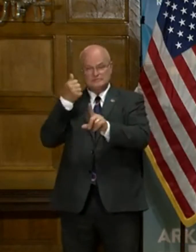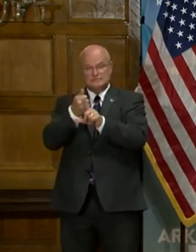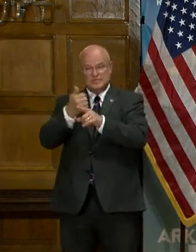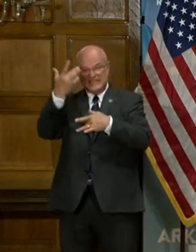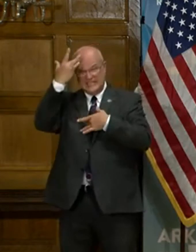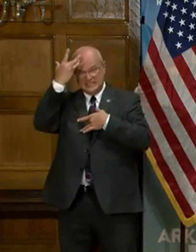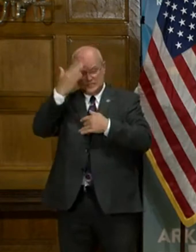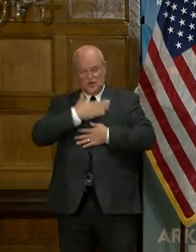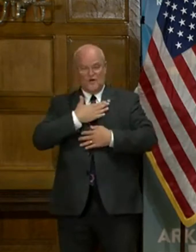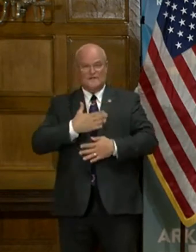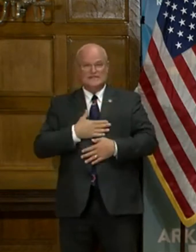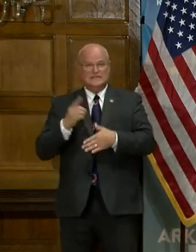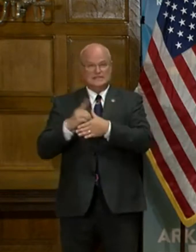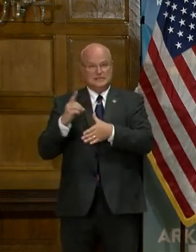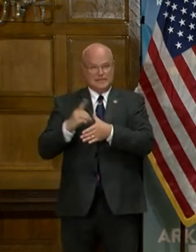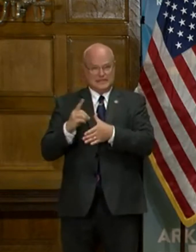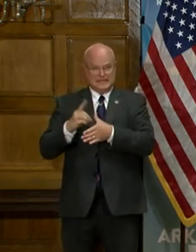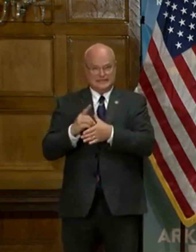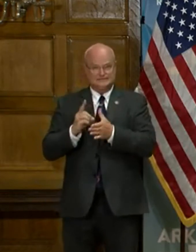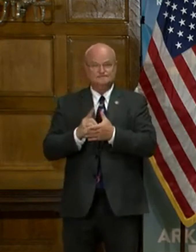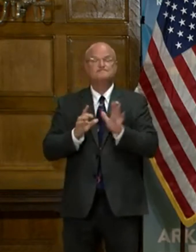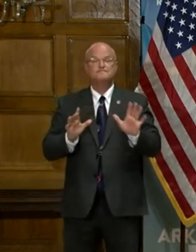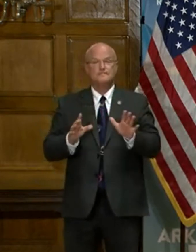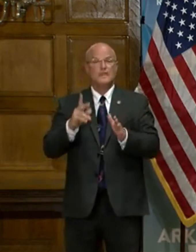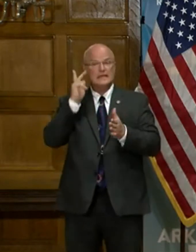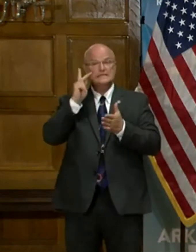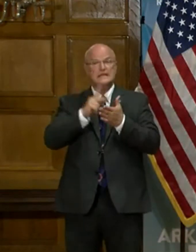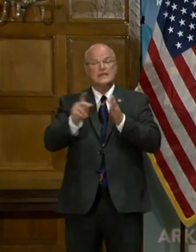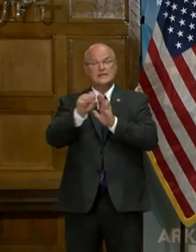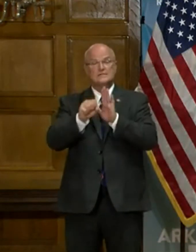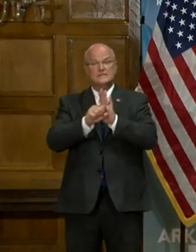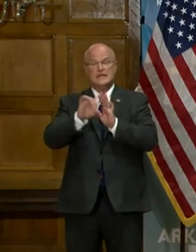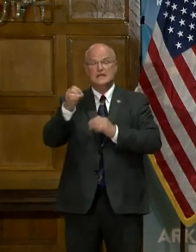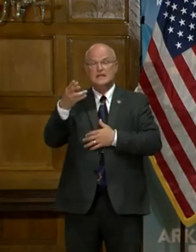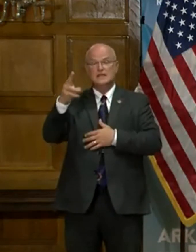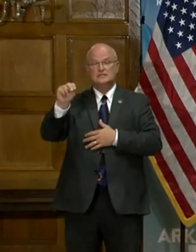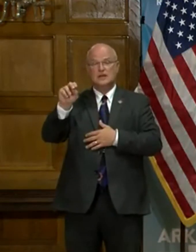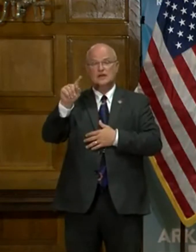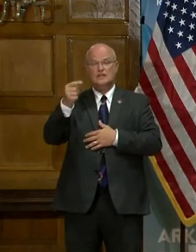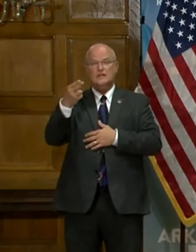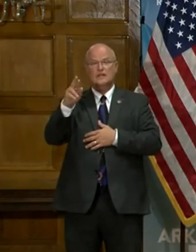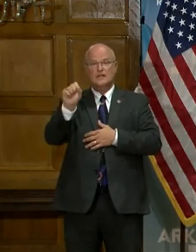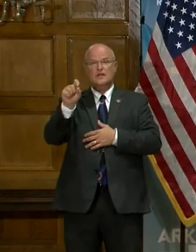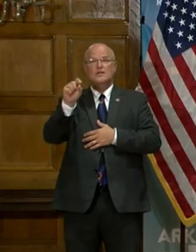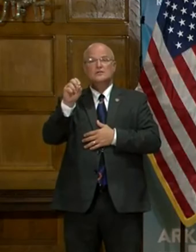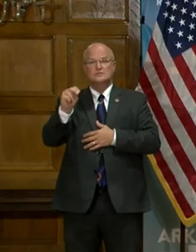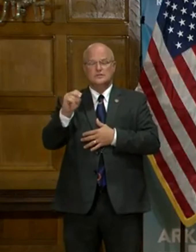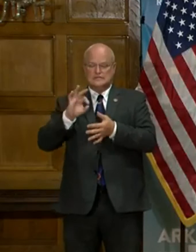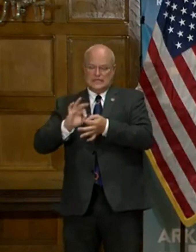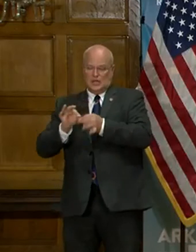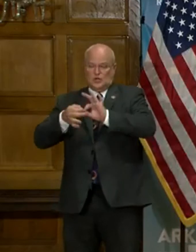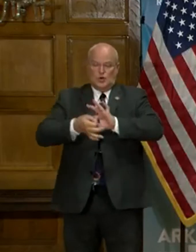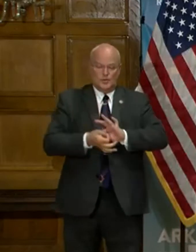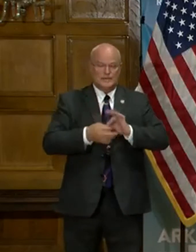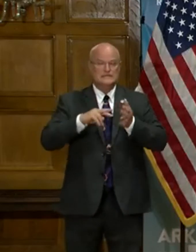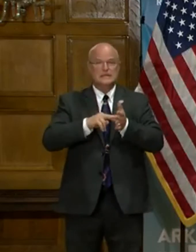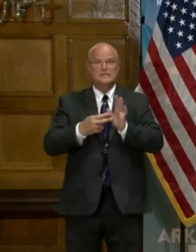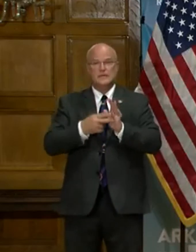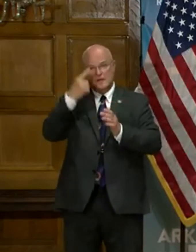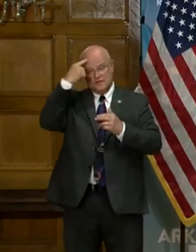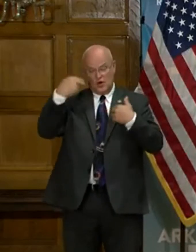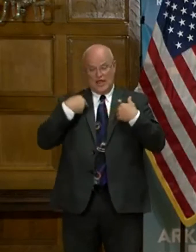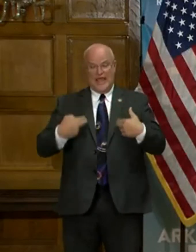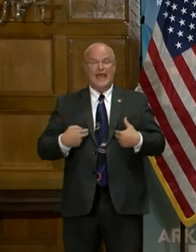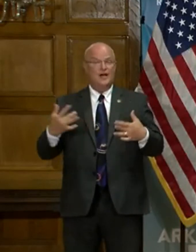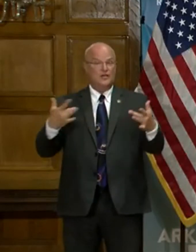or physical disability. The Secretary of State, John Thurston, has interpreted this to apply to